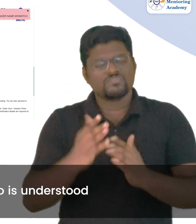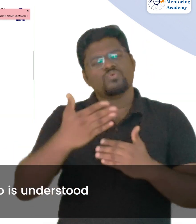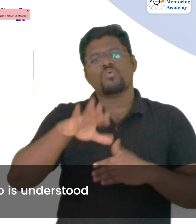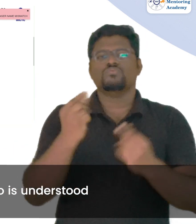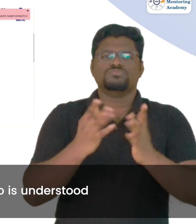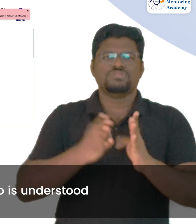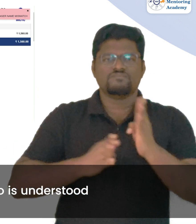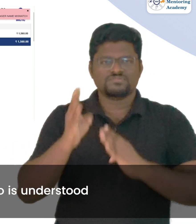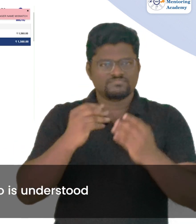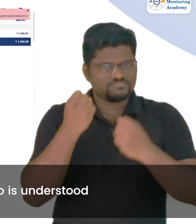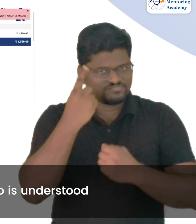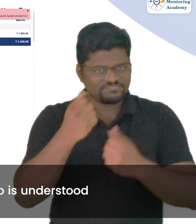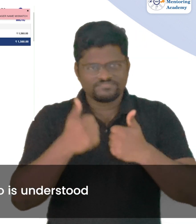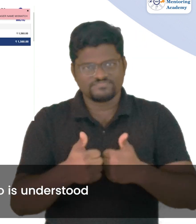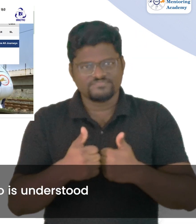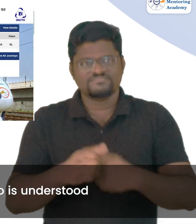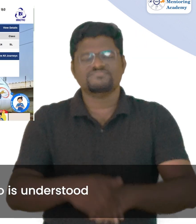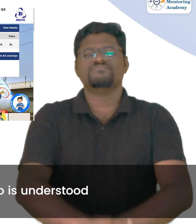Hope this useful video is understood.